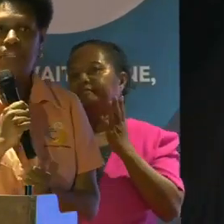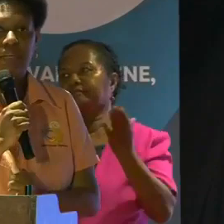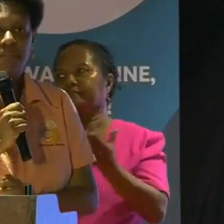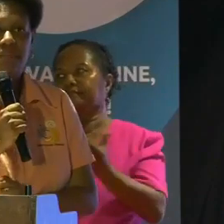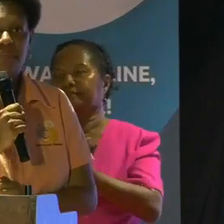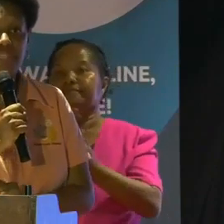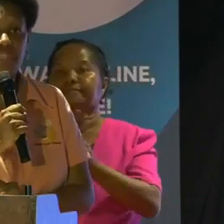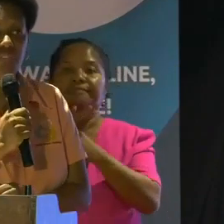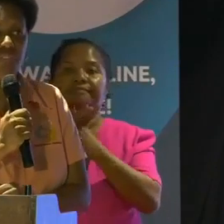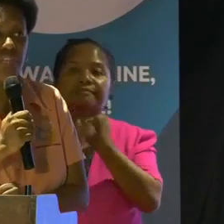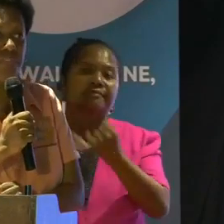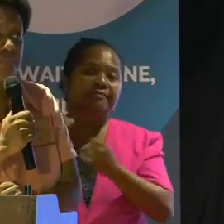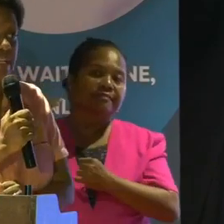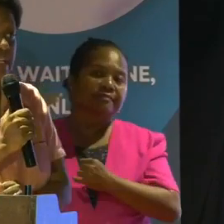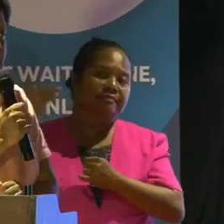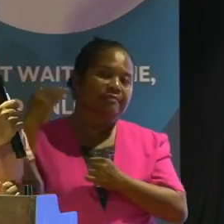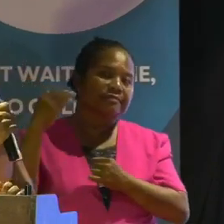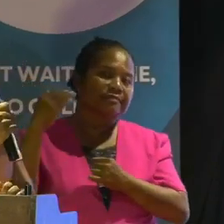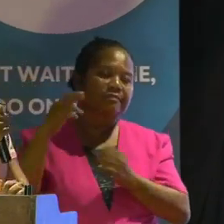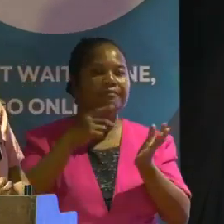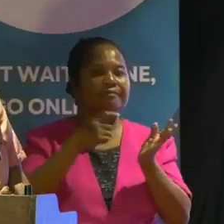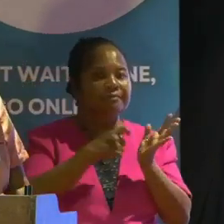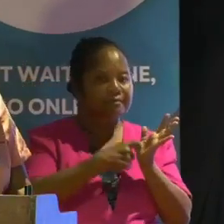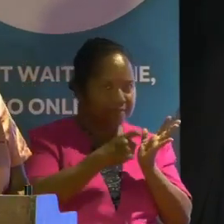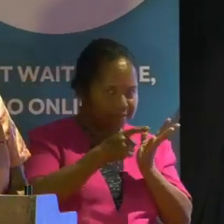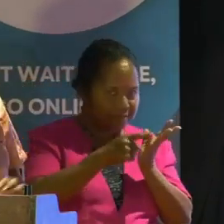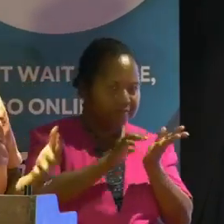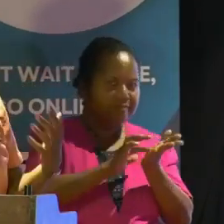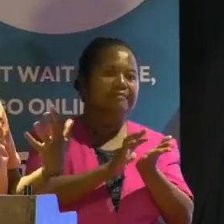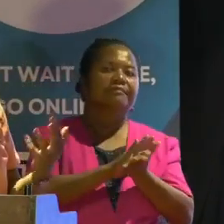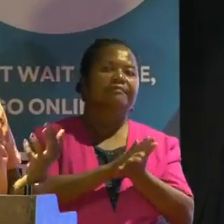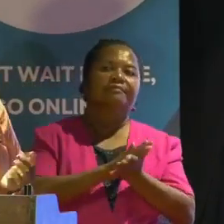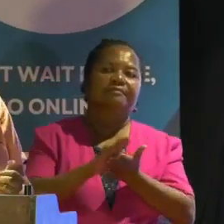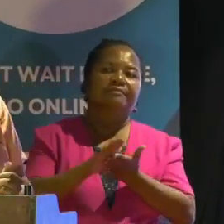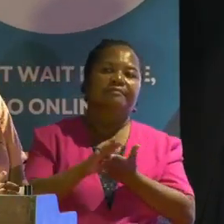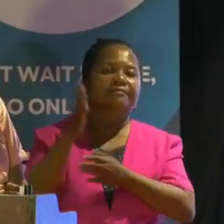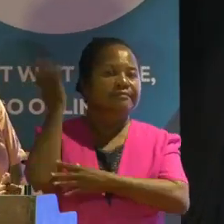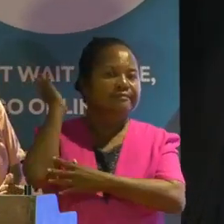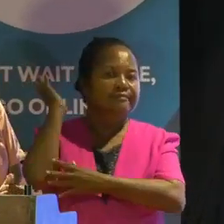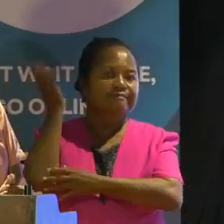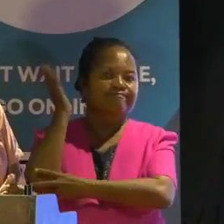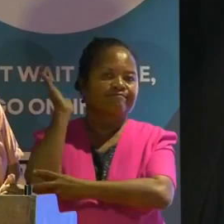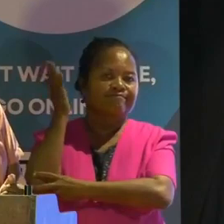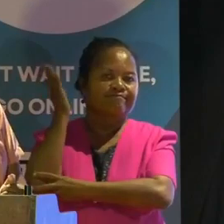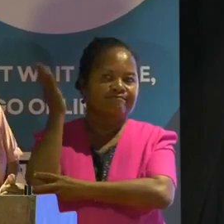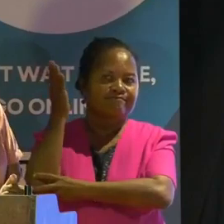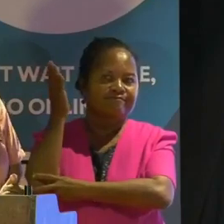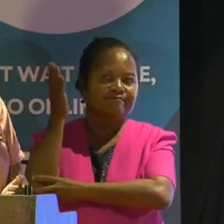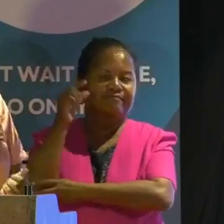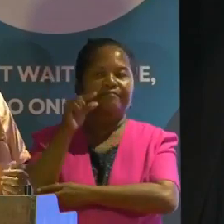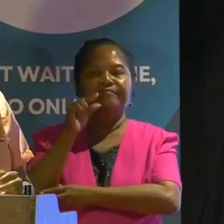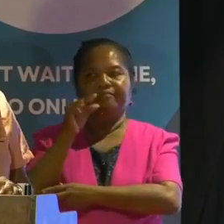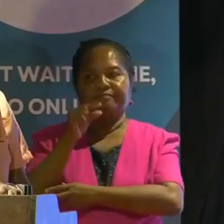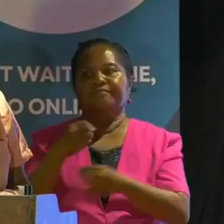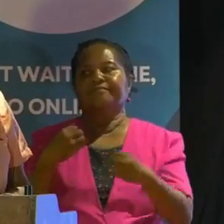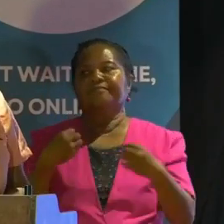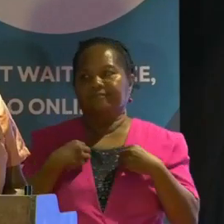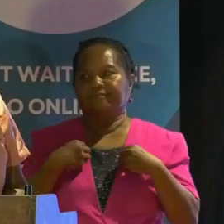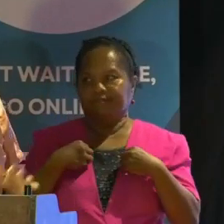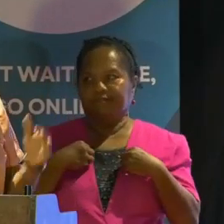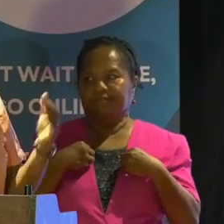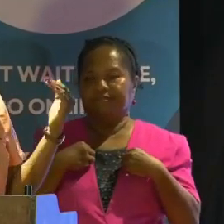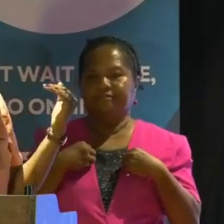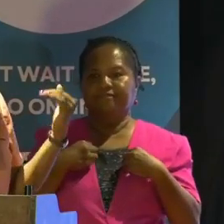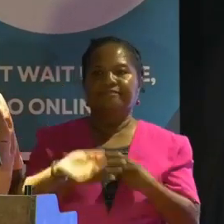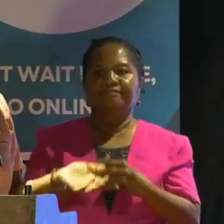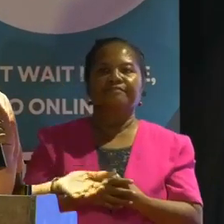room with Miss Ruth James from the Latex Center that came in, and she presented on small business tax.